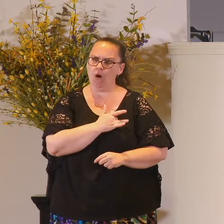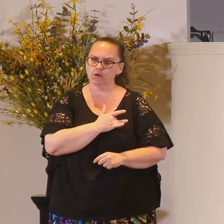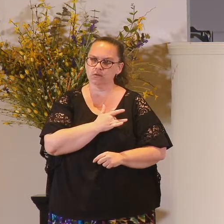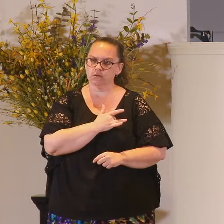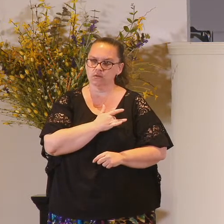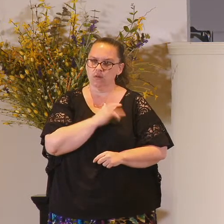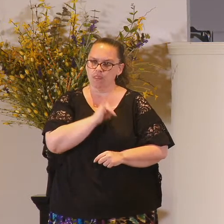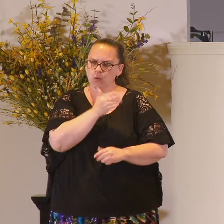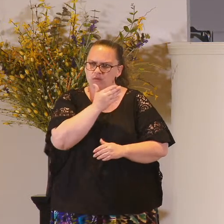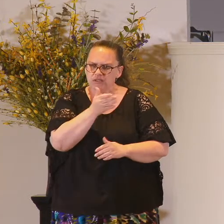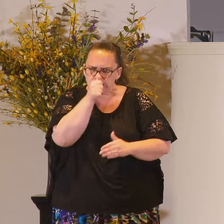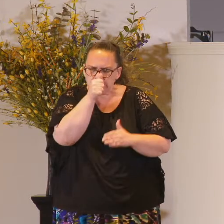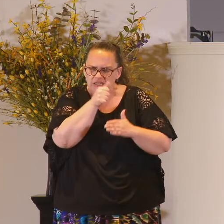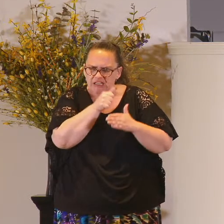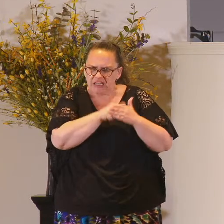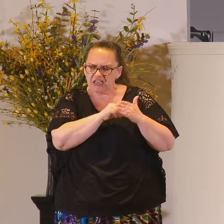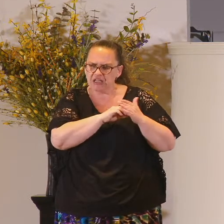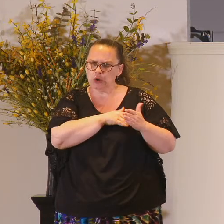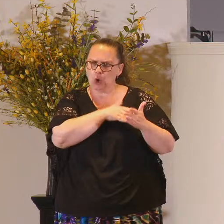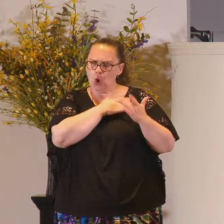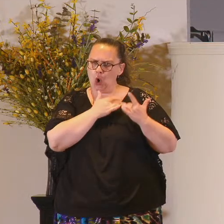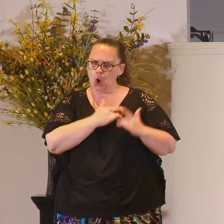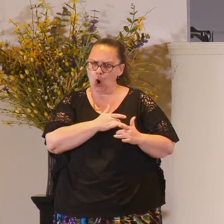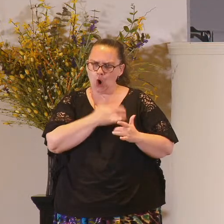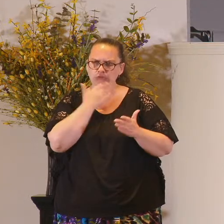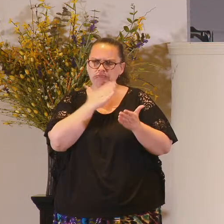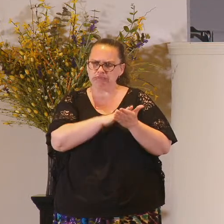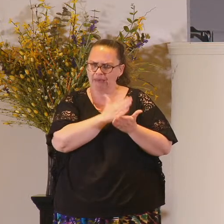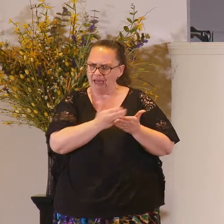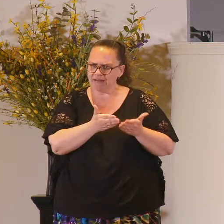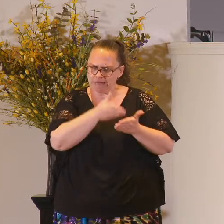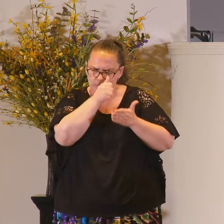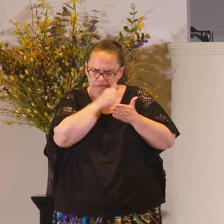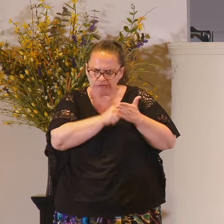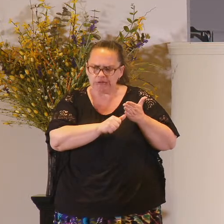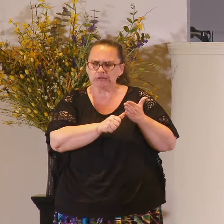hidden in our hearts,